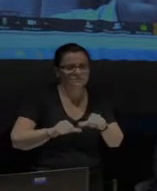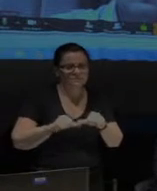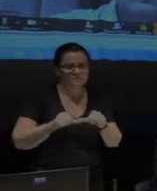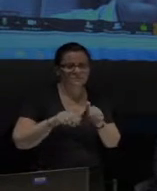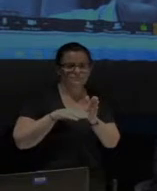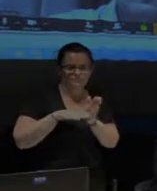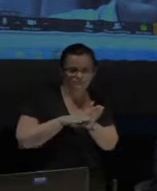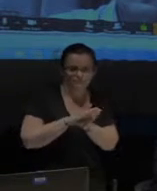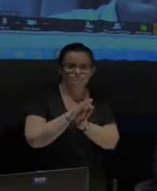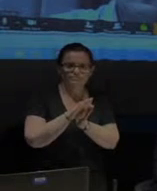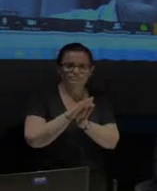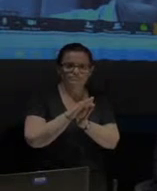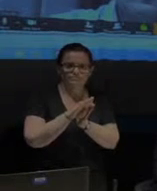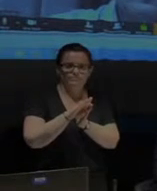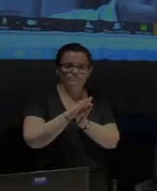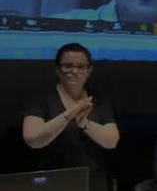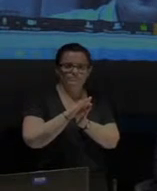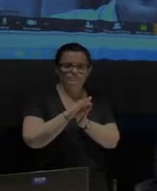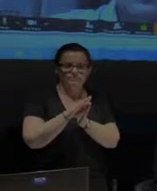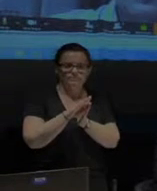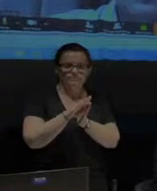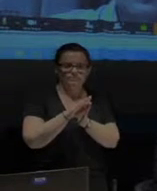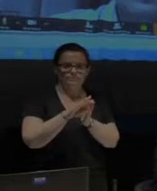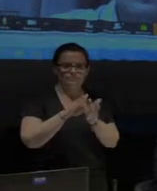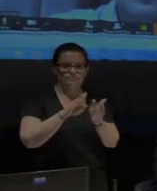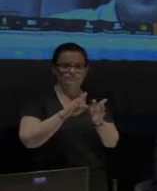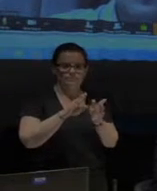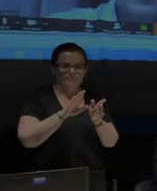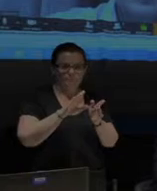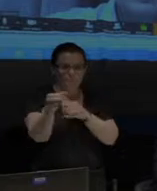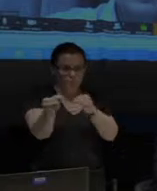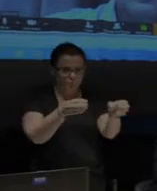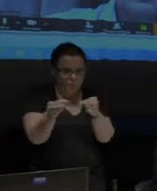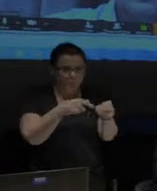getting people with protected characteristics